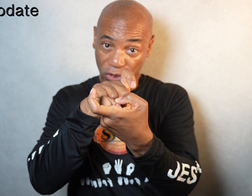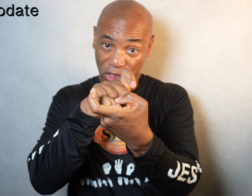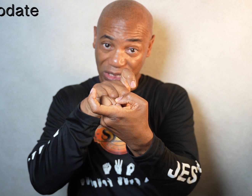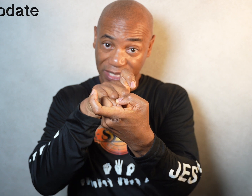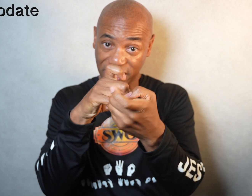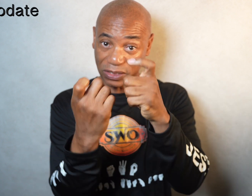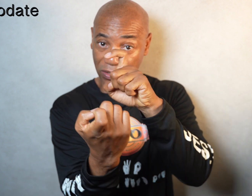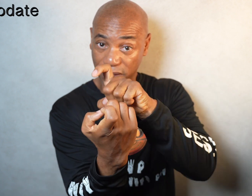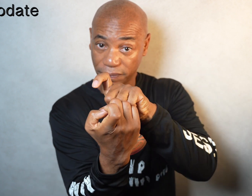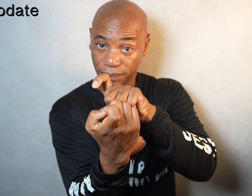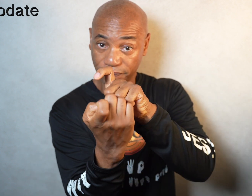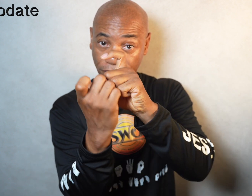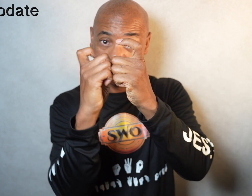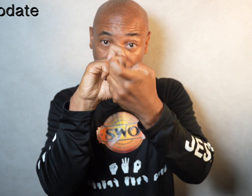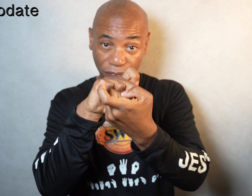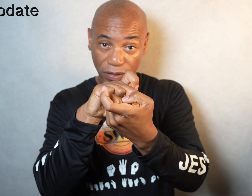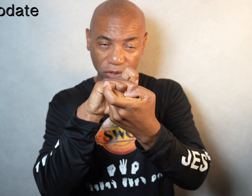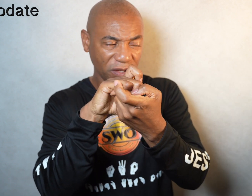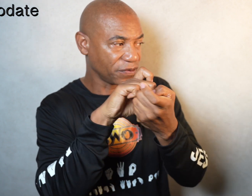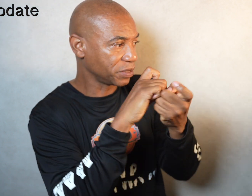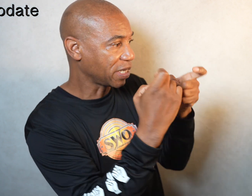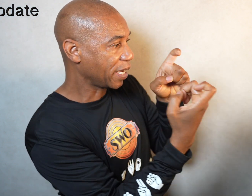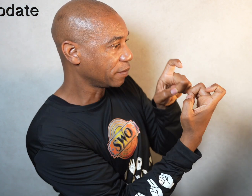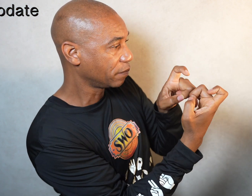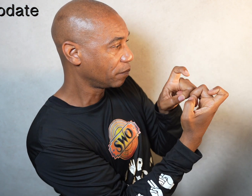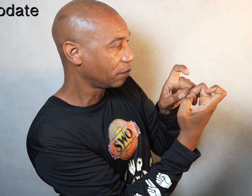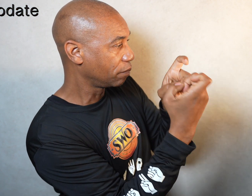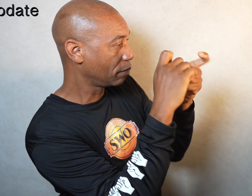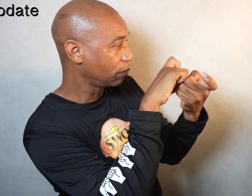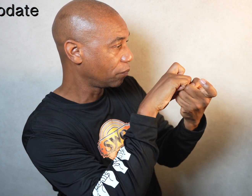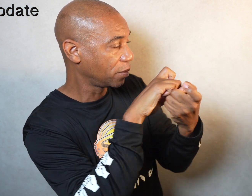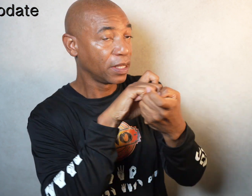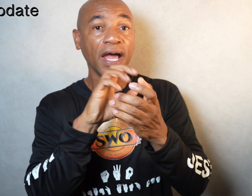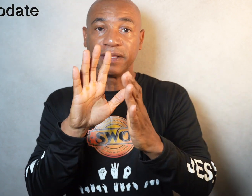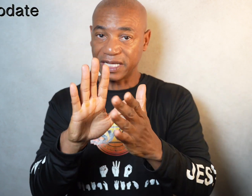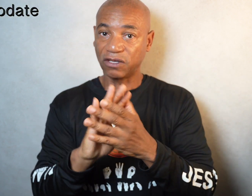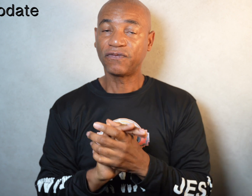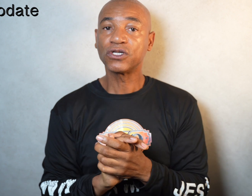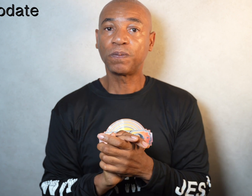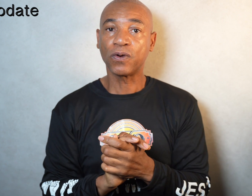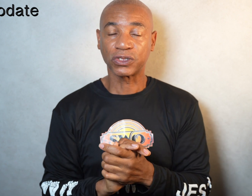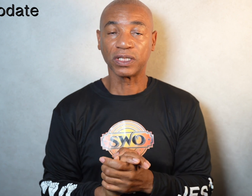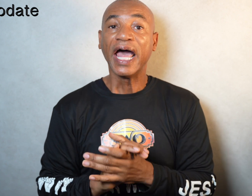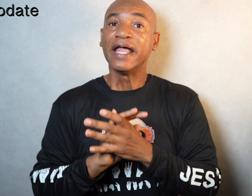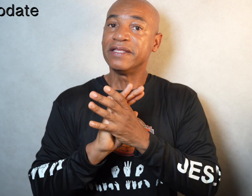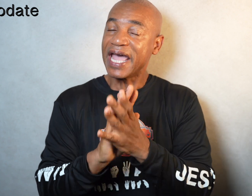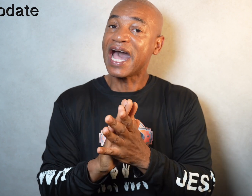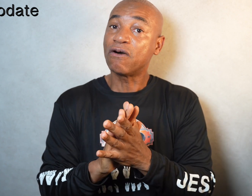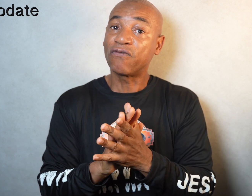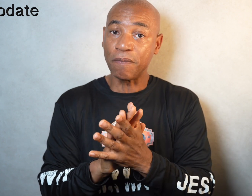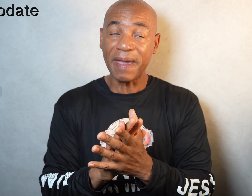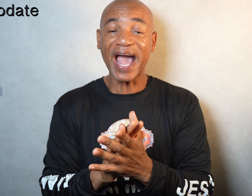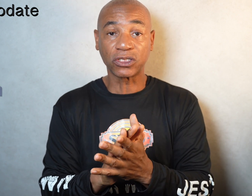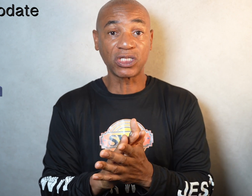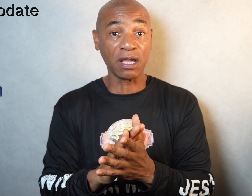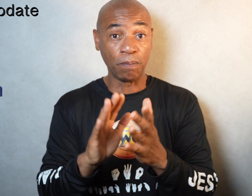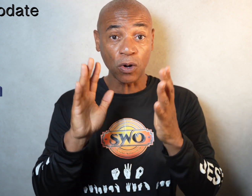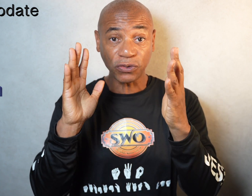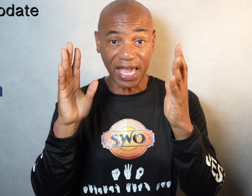just like this. Show you from the side. That's the first portion. Now for match, take both